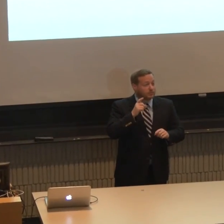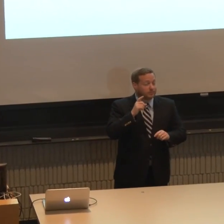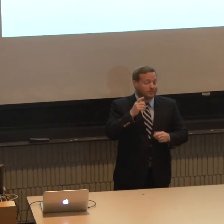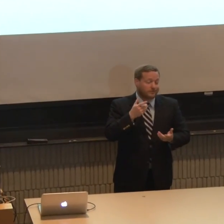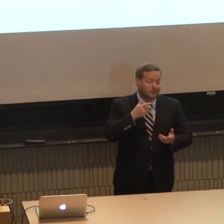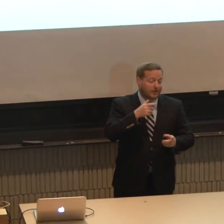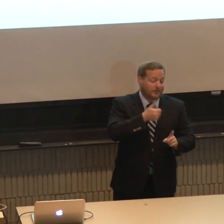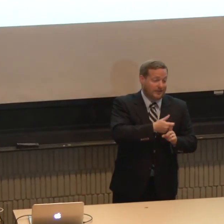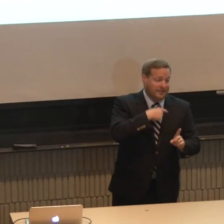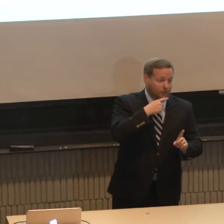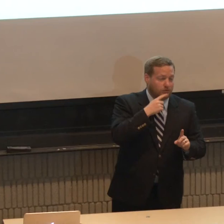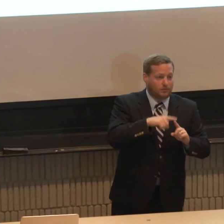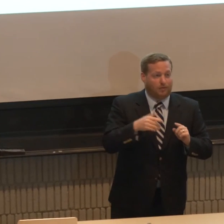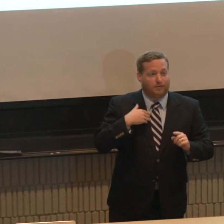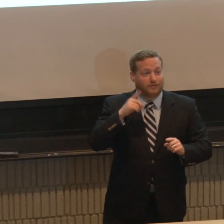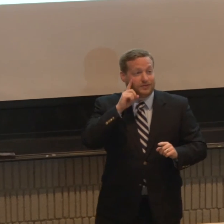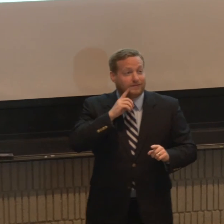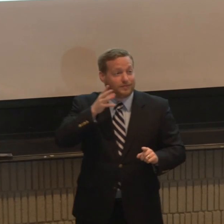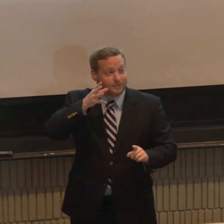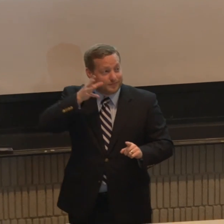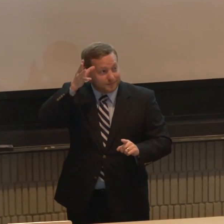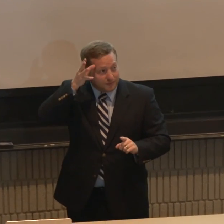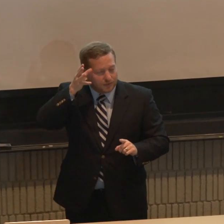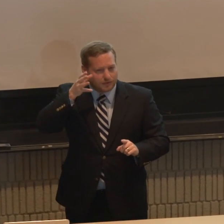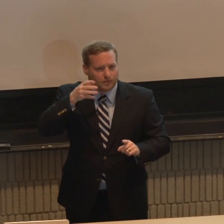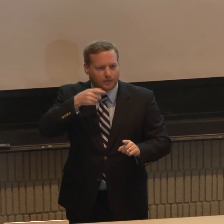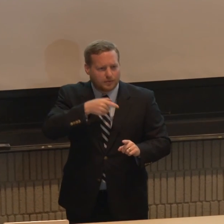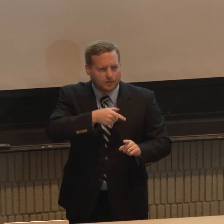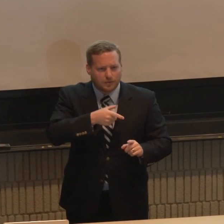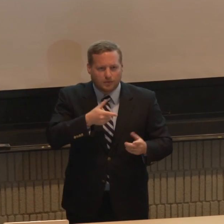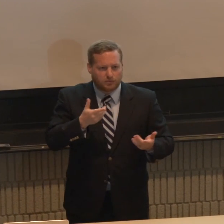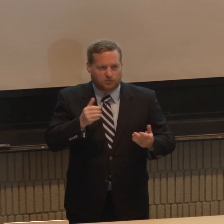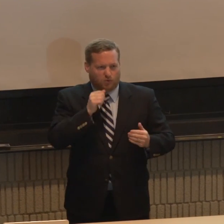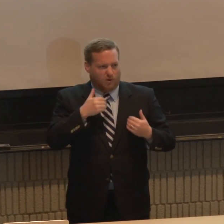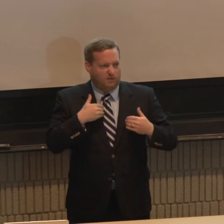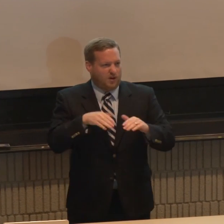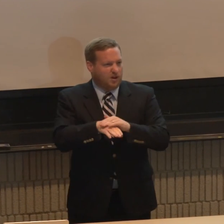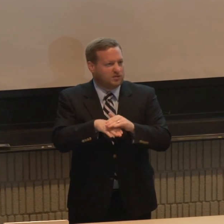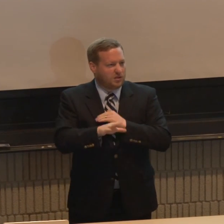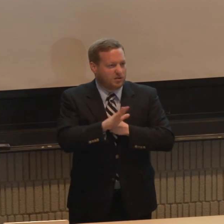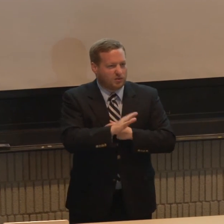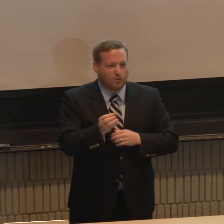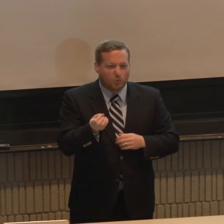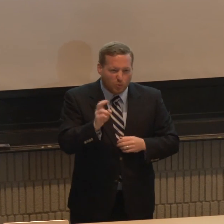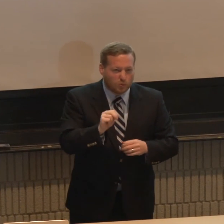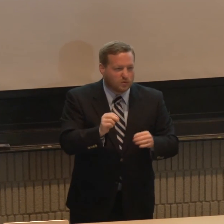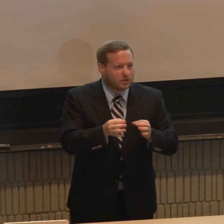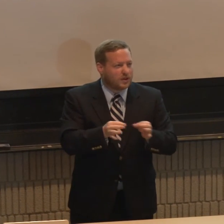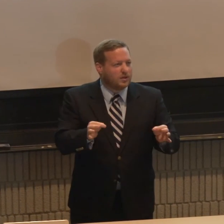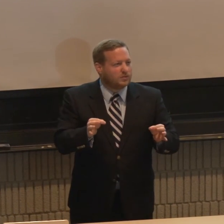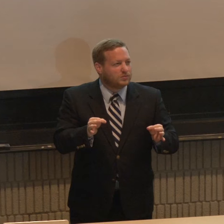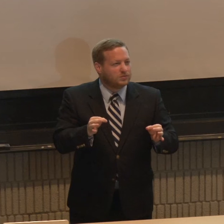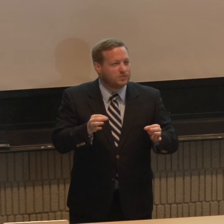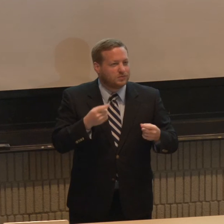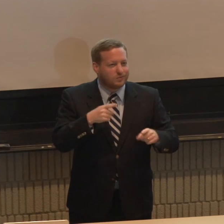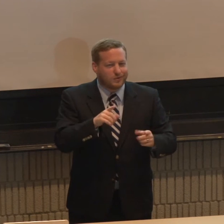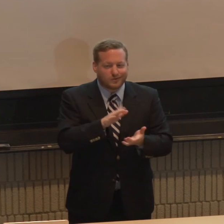of children of deaf adults. You know, they can hear, but they're from deaf parents, and they don't have access to their